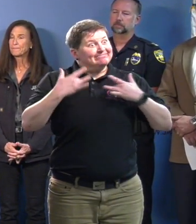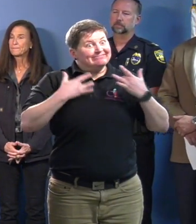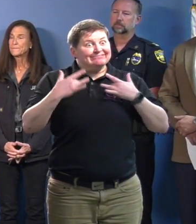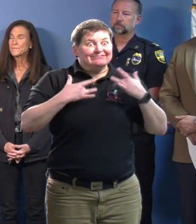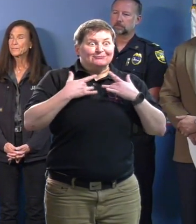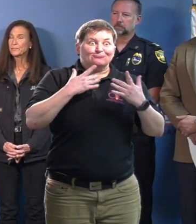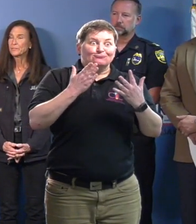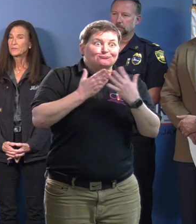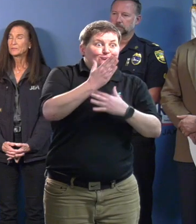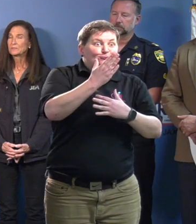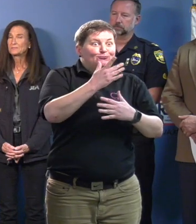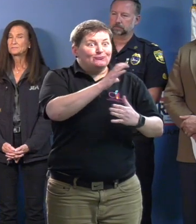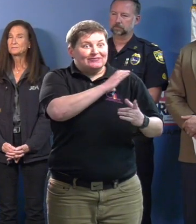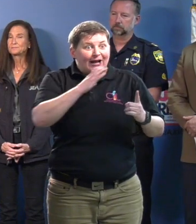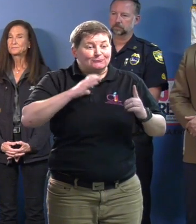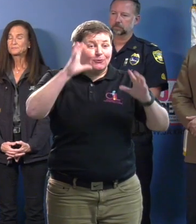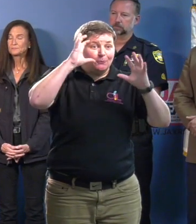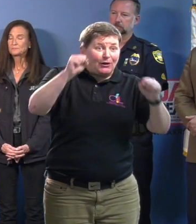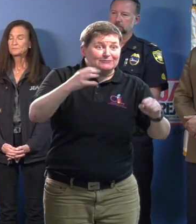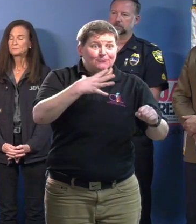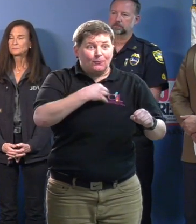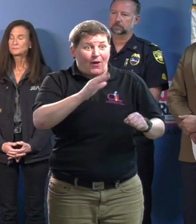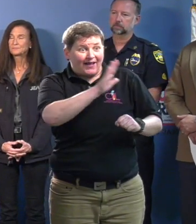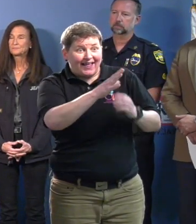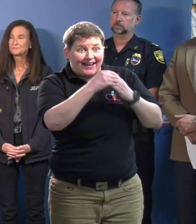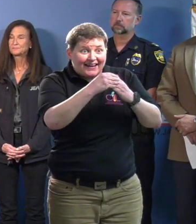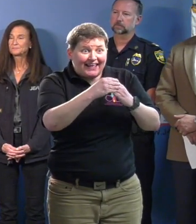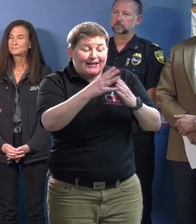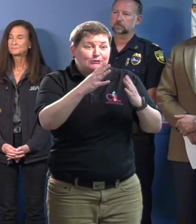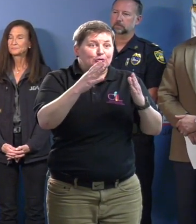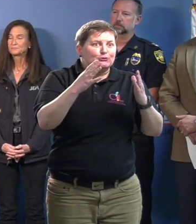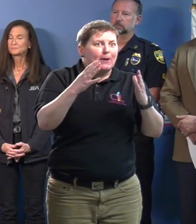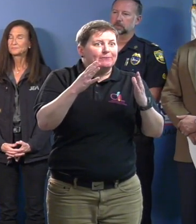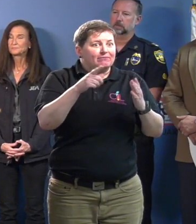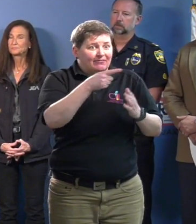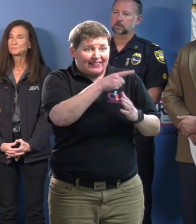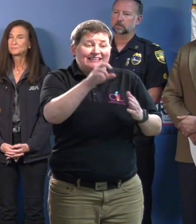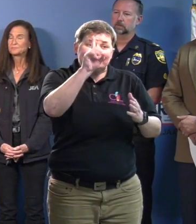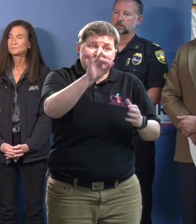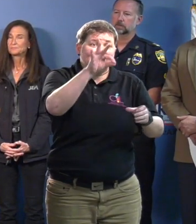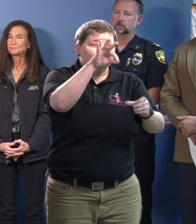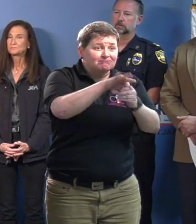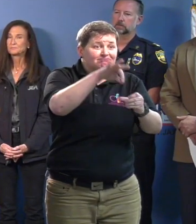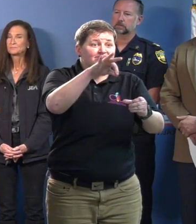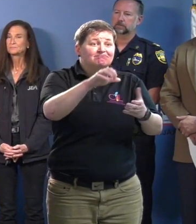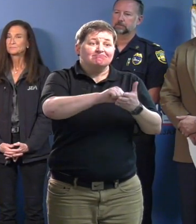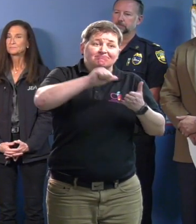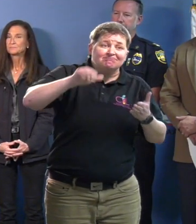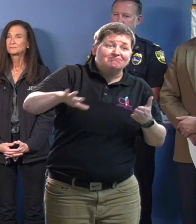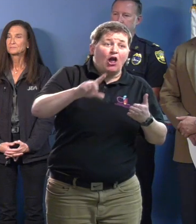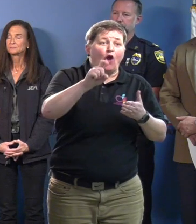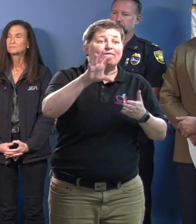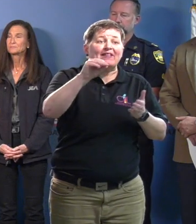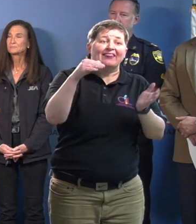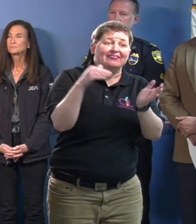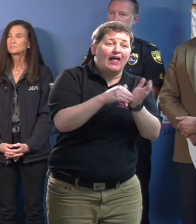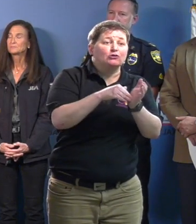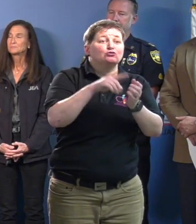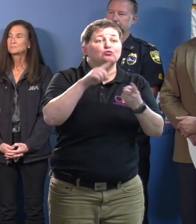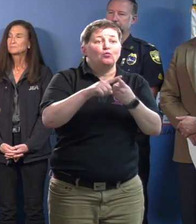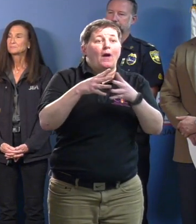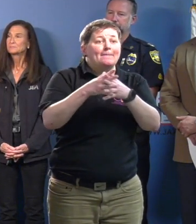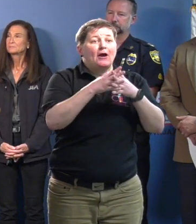Council President White, the council voted today to send $150,000 to the American Red